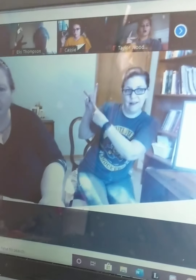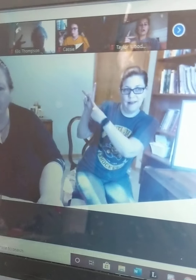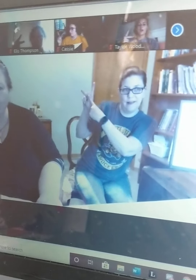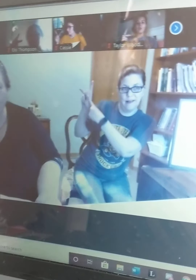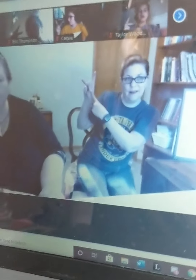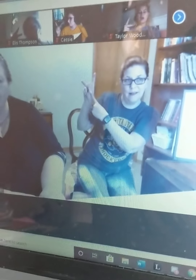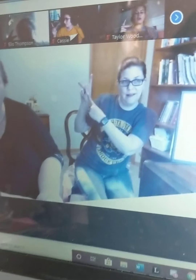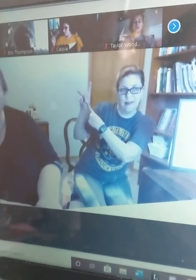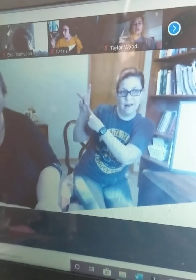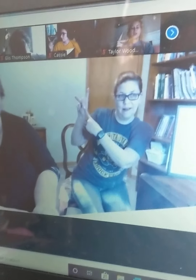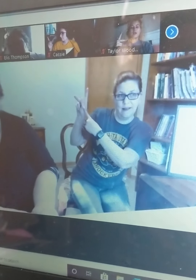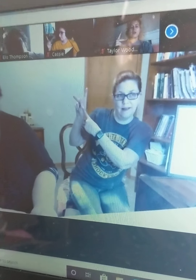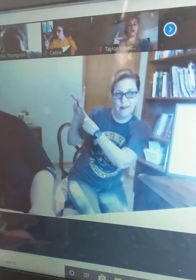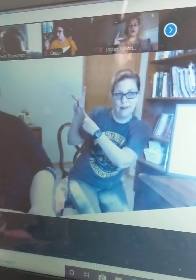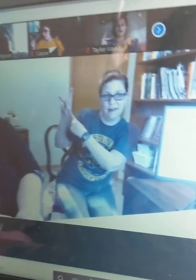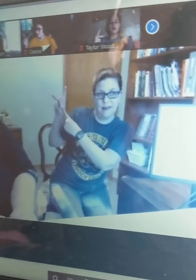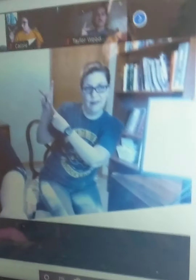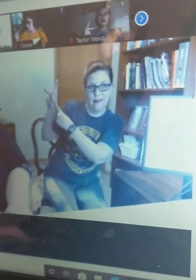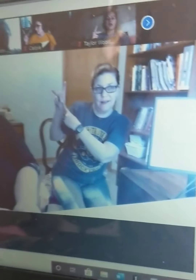K. See where my